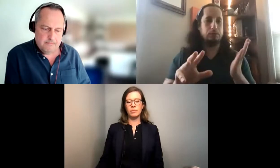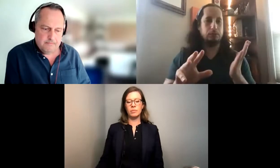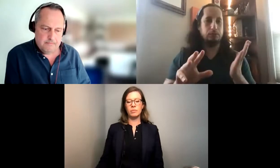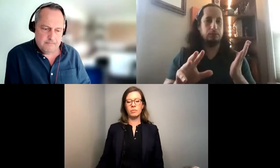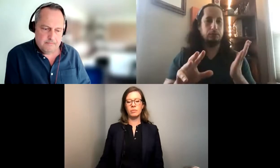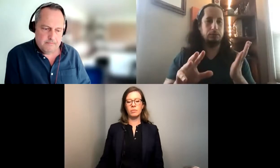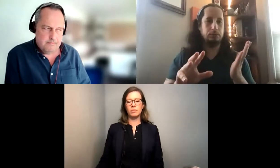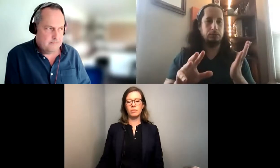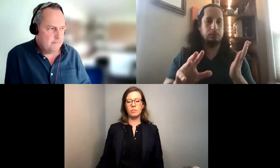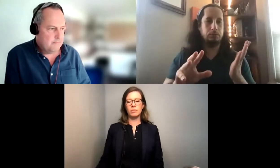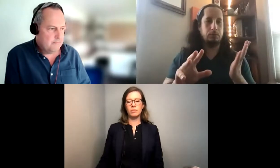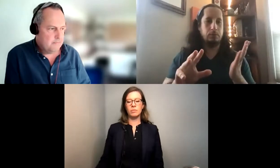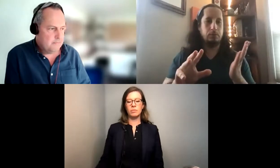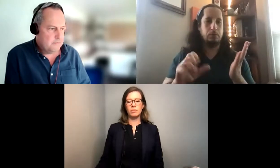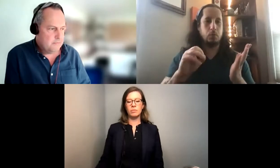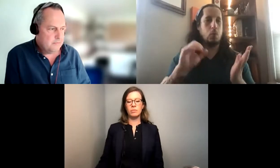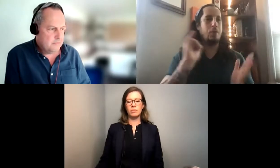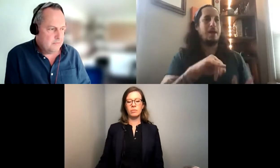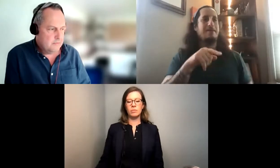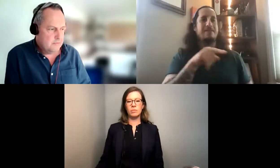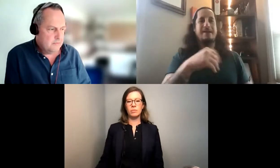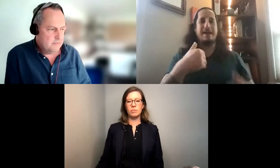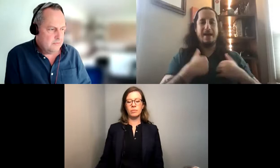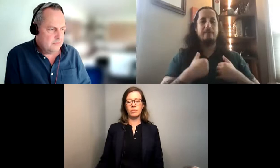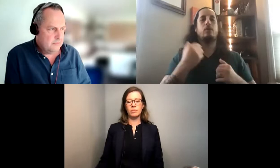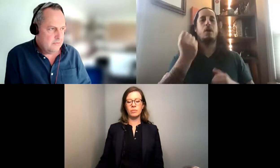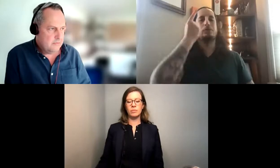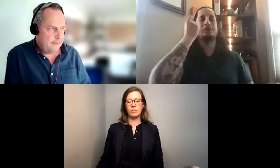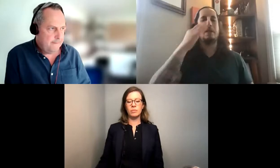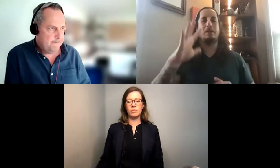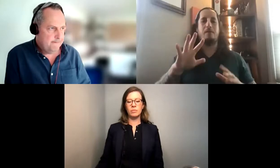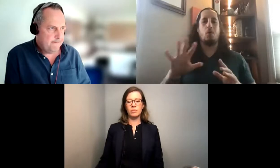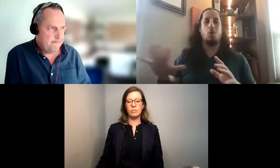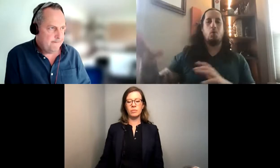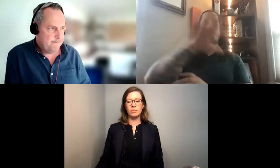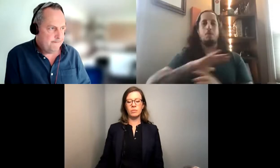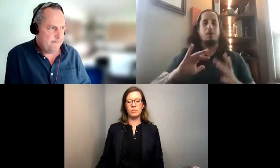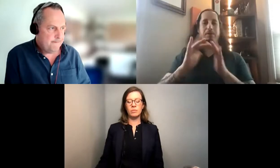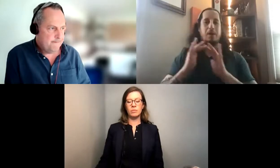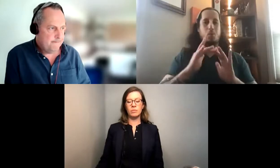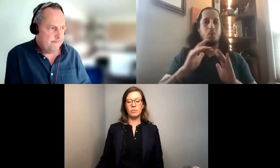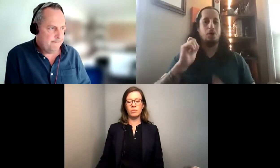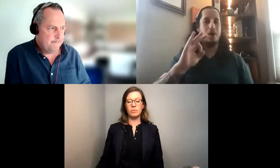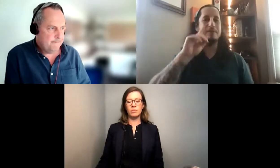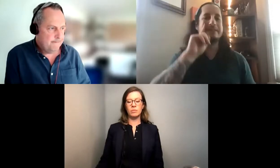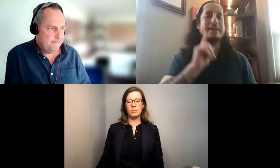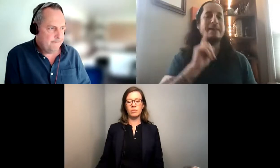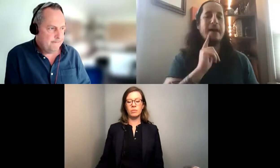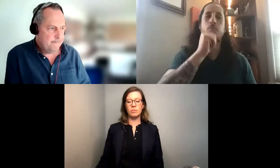How do we connect with those students who are interested in tech so they can have